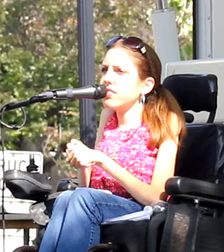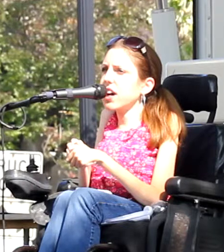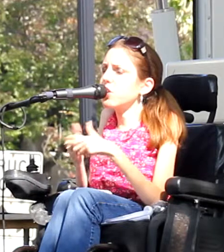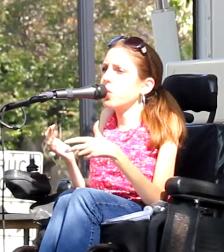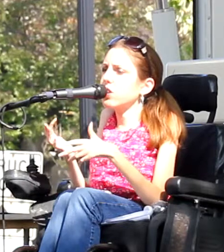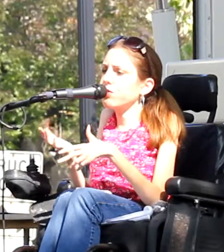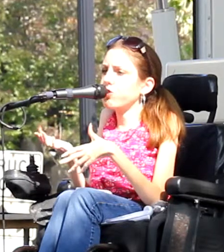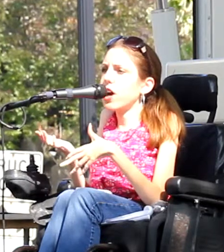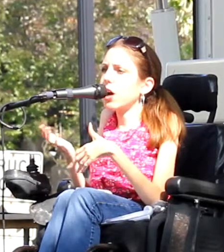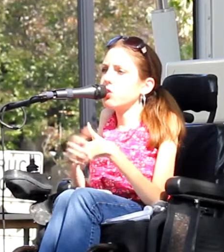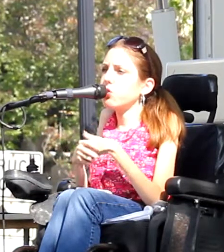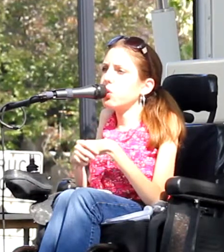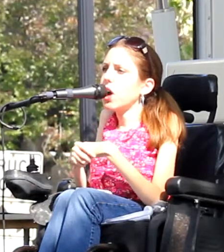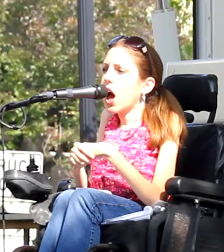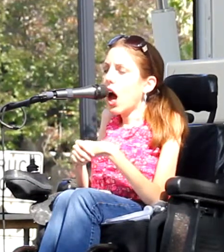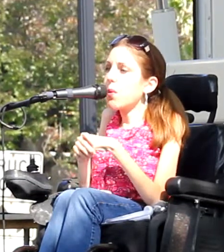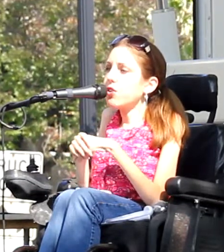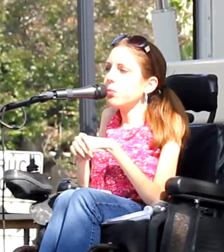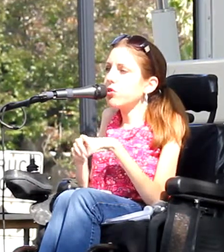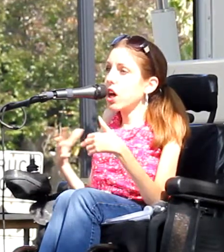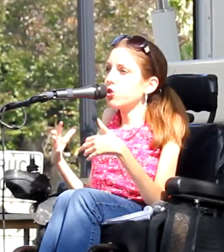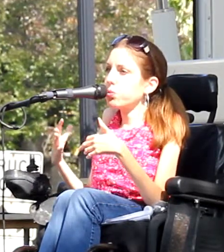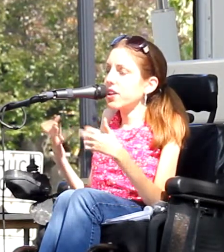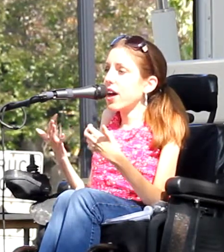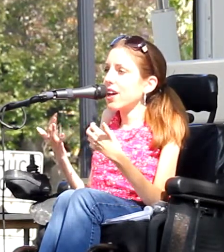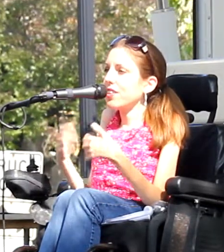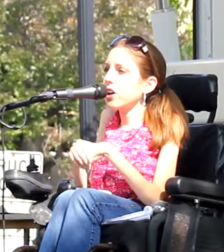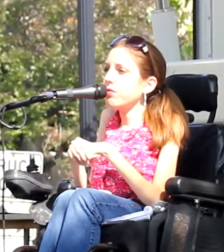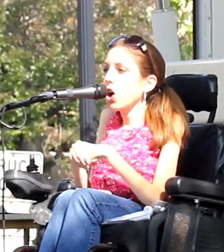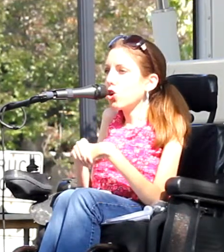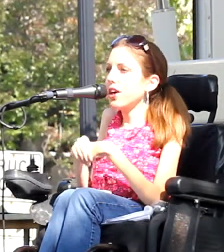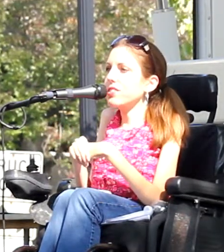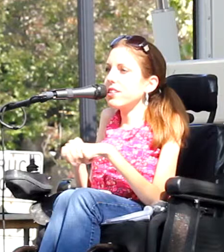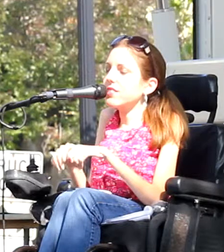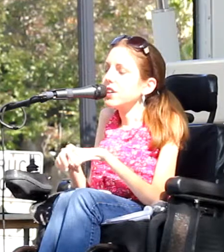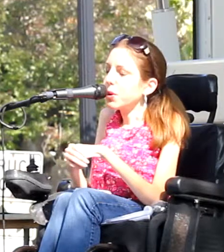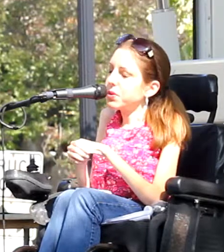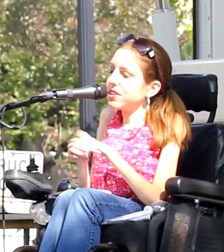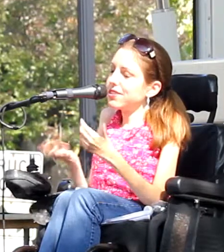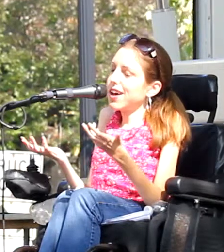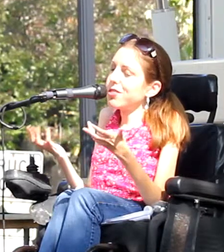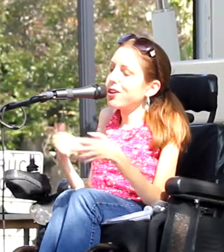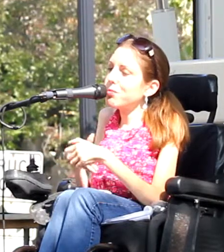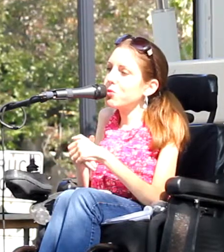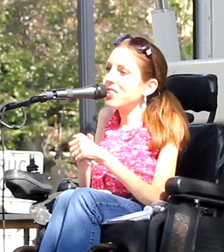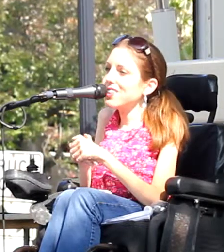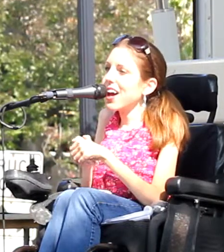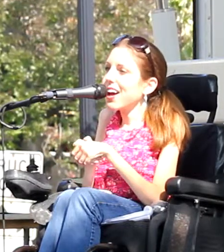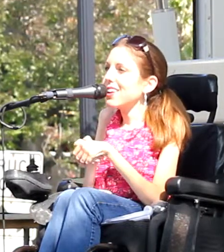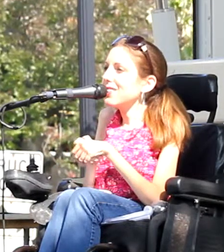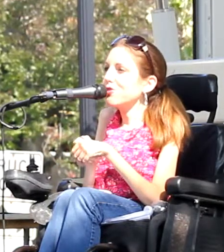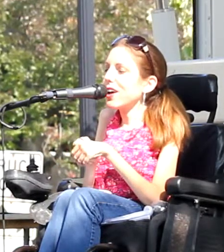I didn't know where to look for jobs, so I went to the most logical place I could think of, Craigslist. Because I thought in